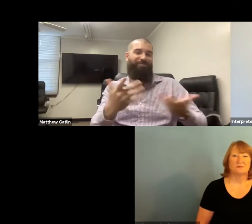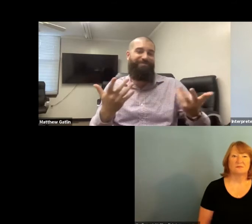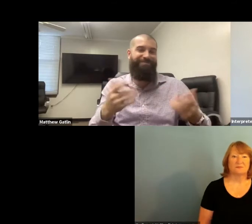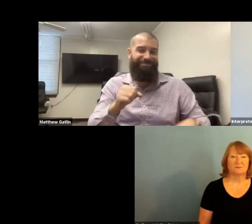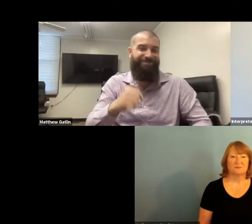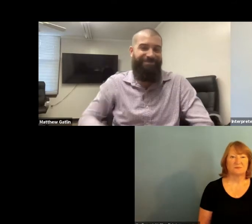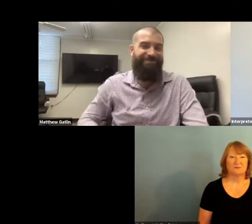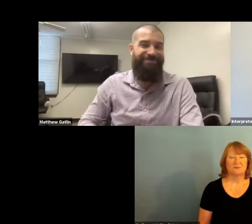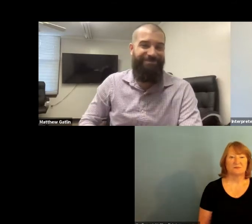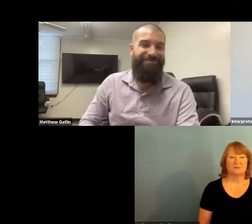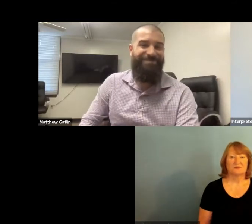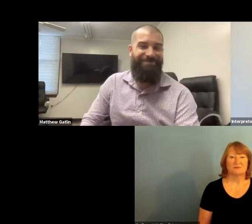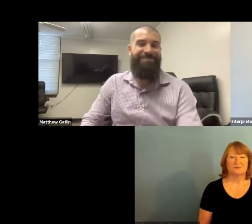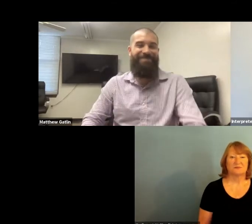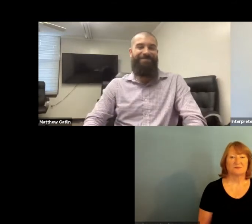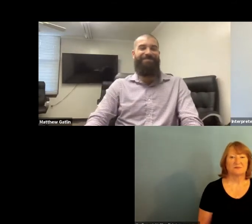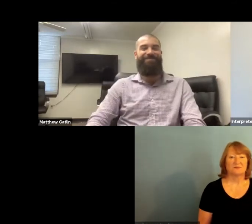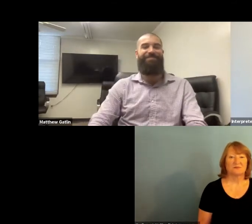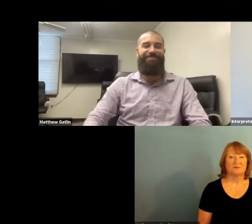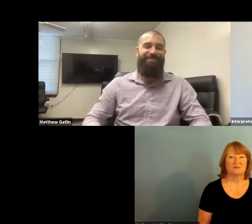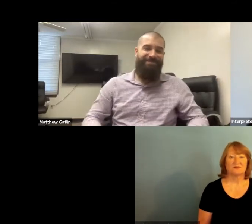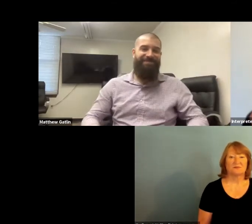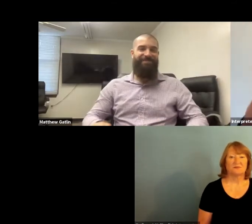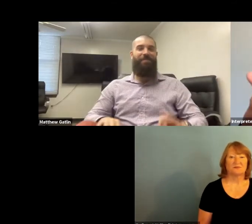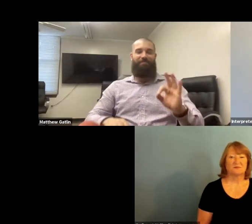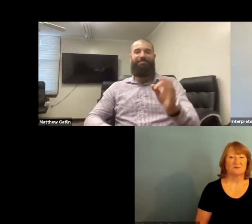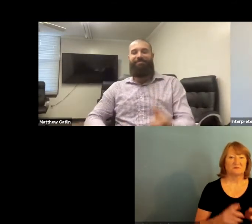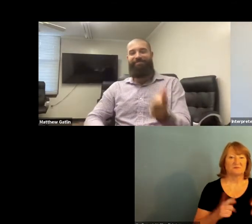that's, you know, you can just go right on through, and it's not considered rude.